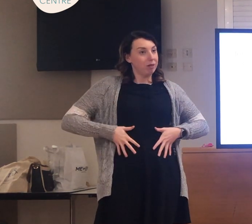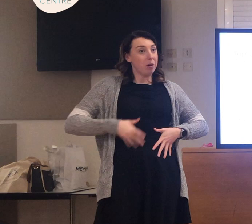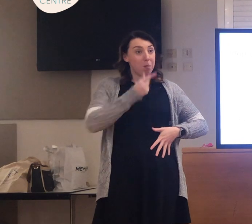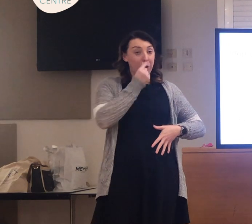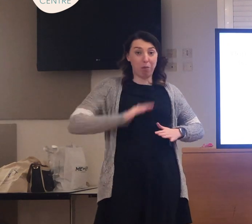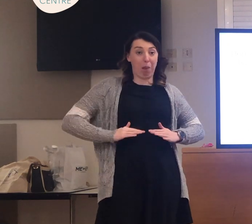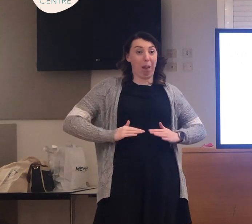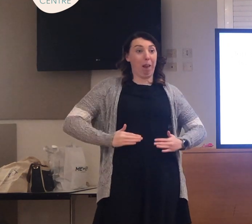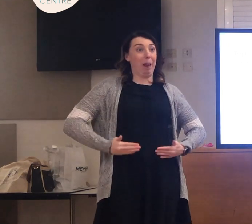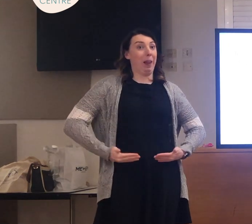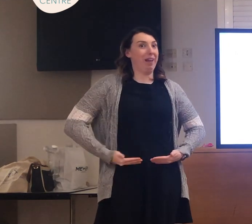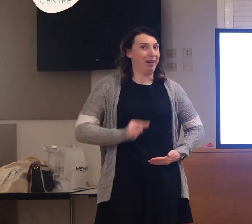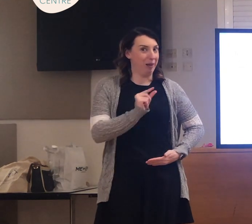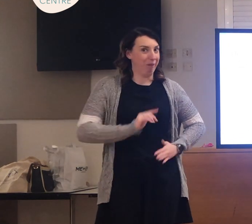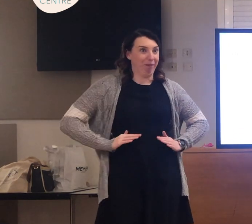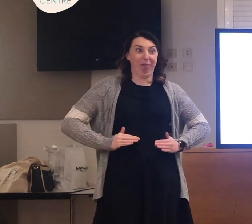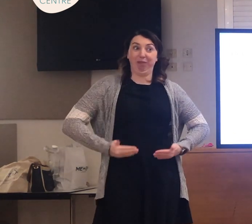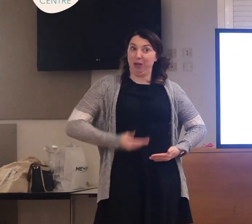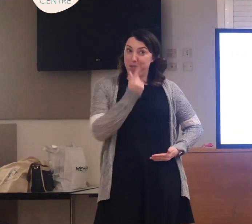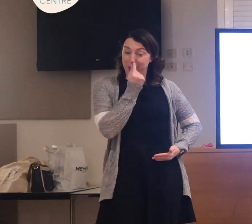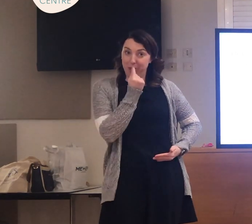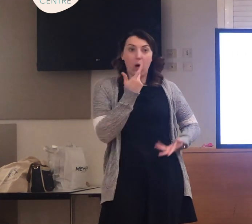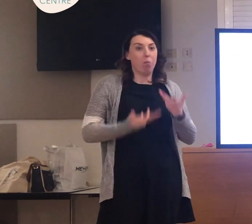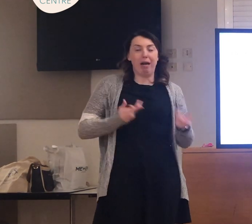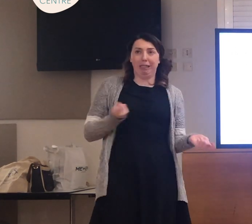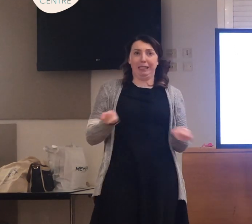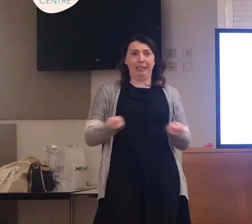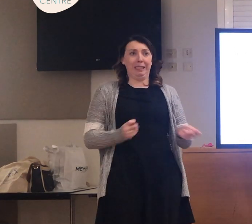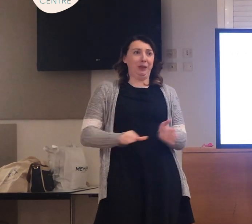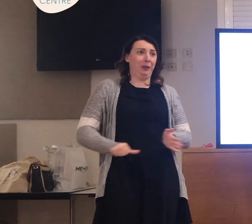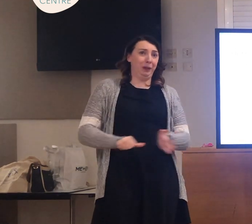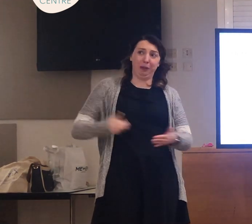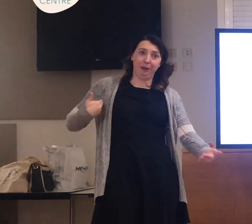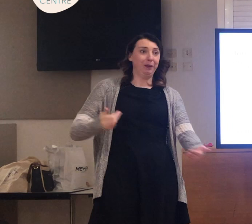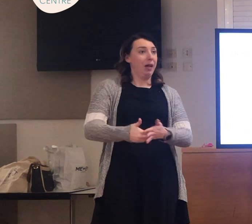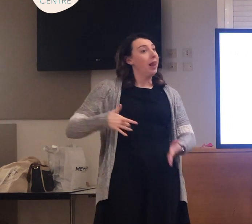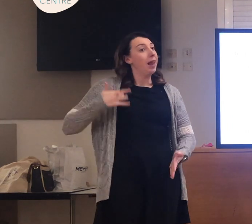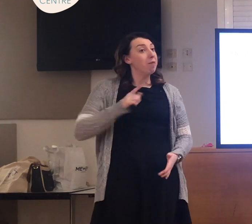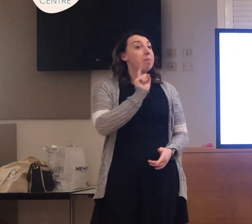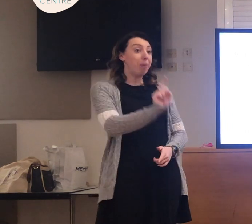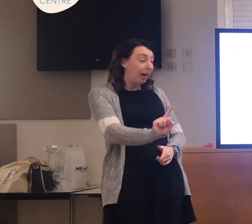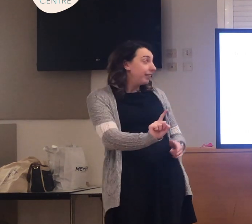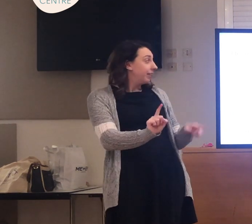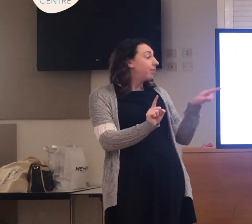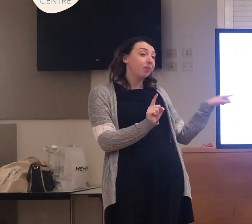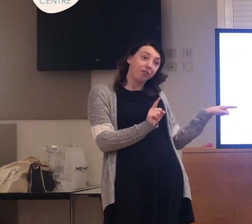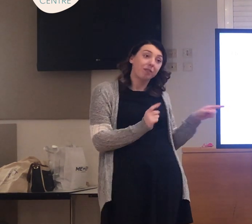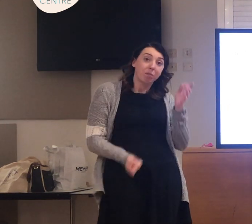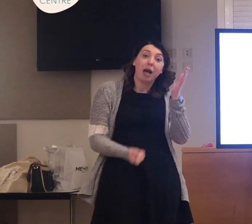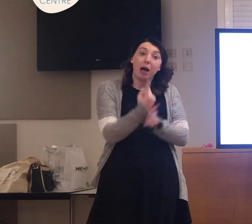slightly outweigh a little bit. I have battled with my weight all of my life, but that's essentially